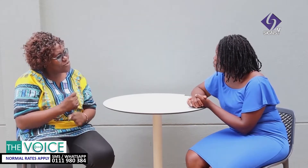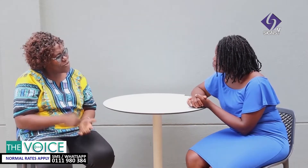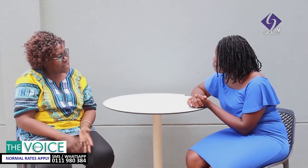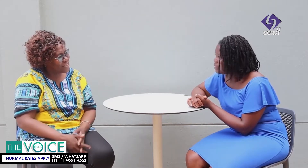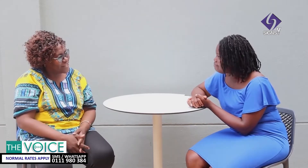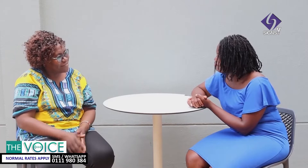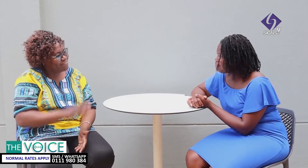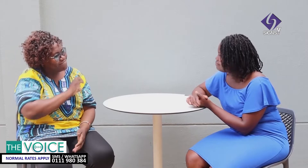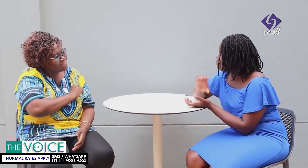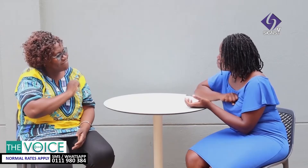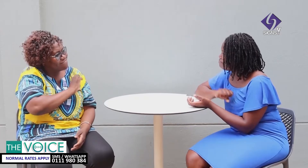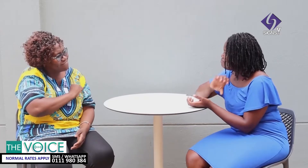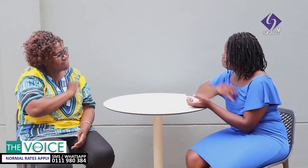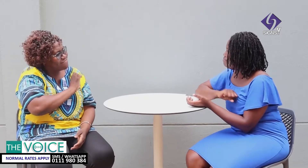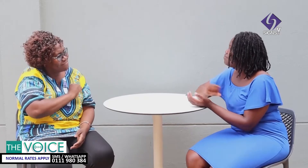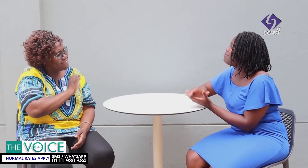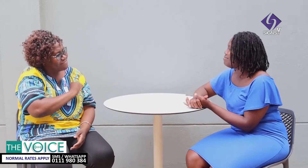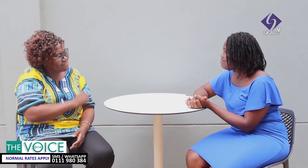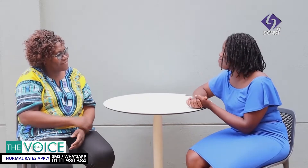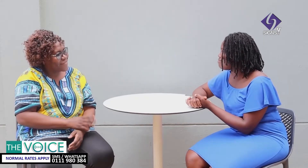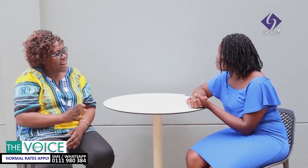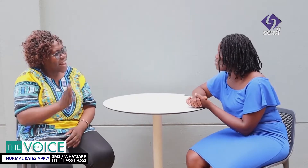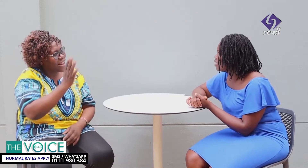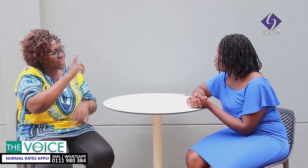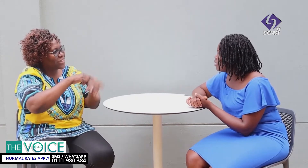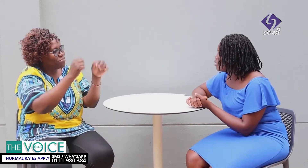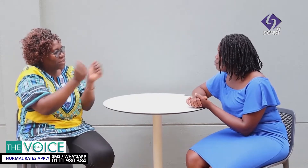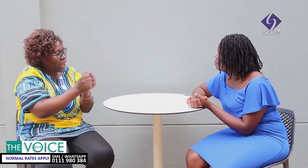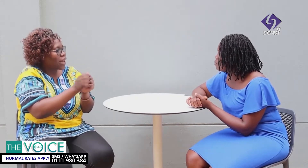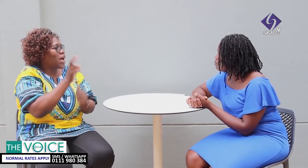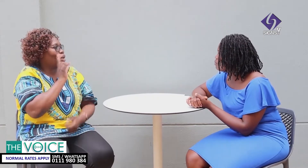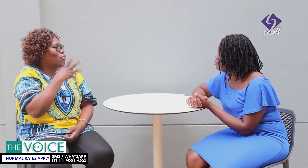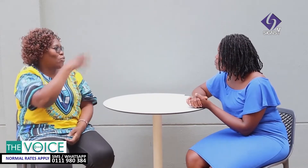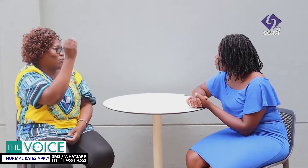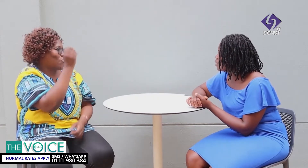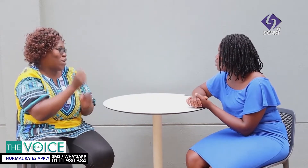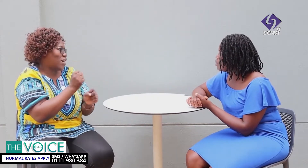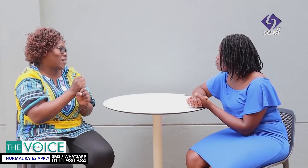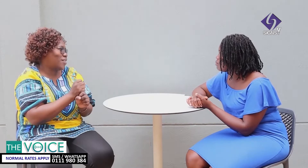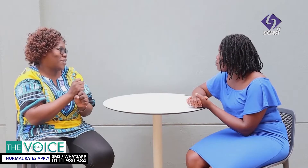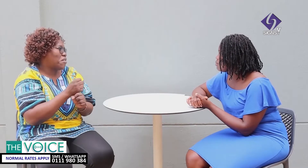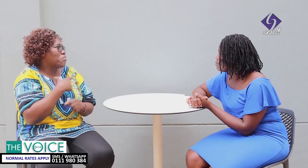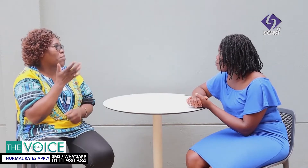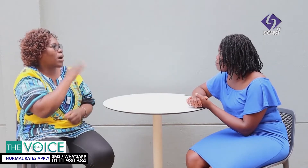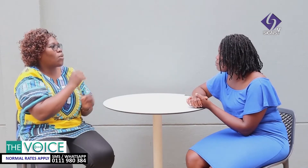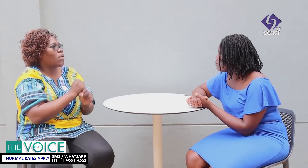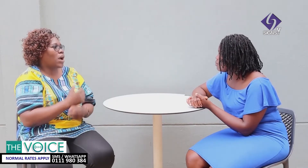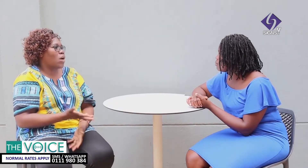the time is really going. So at 10 a.m., that's the time when my uncle actually decided to leave. You had already